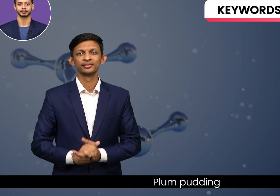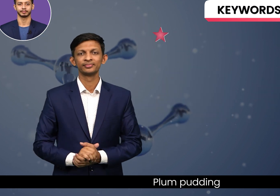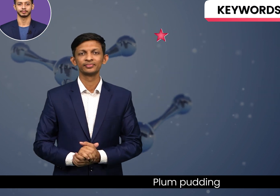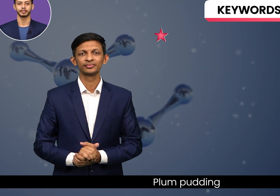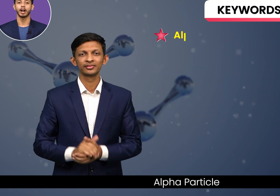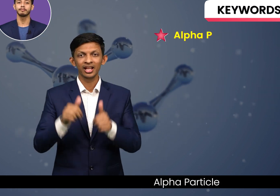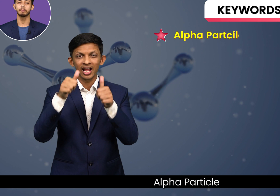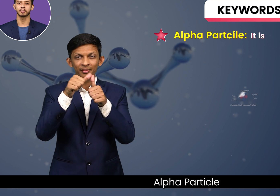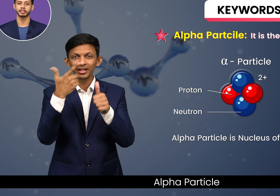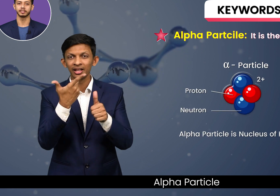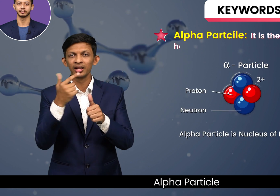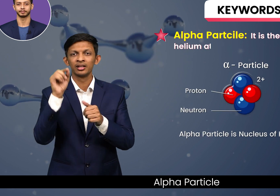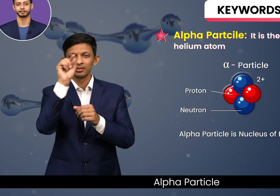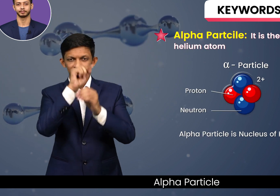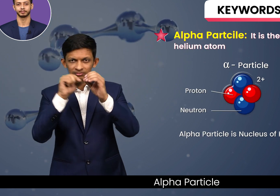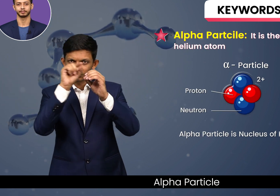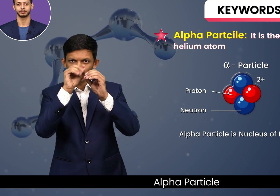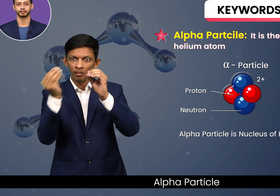Alpha particle,